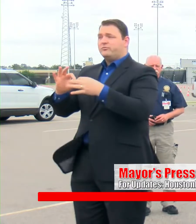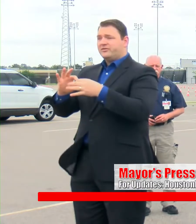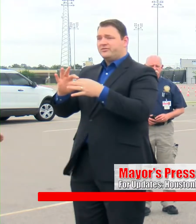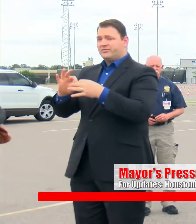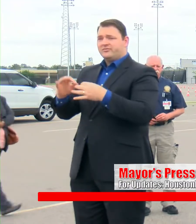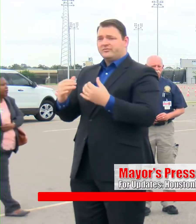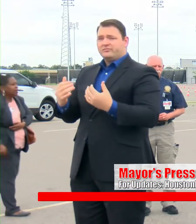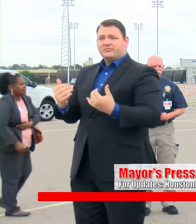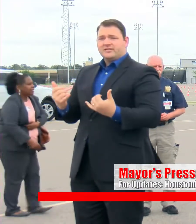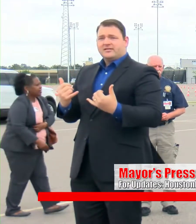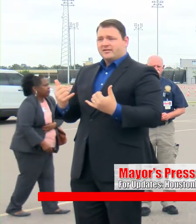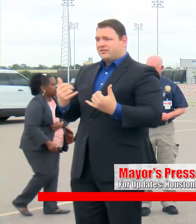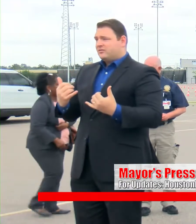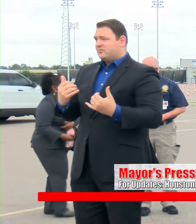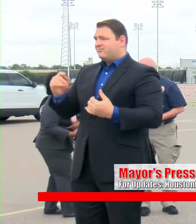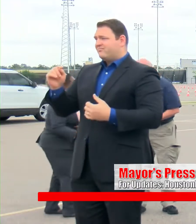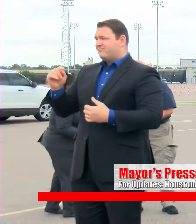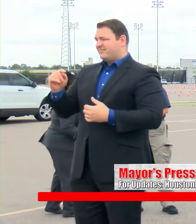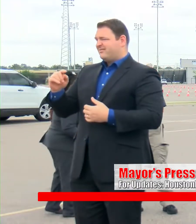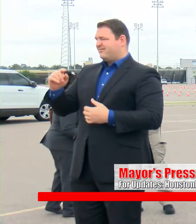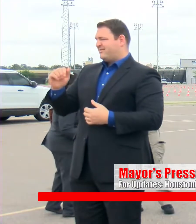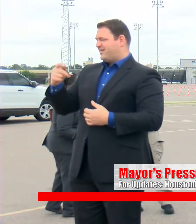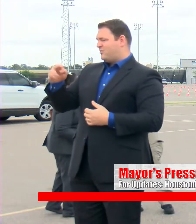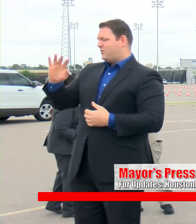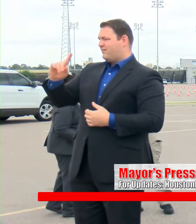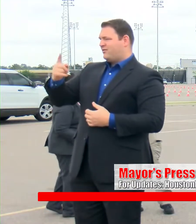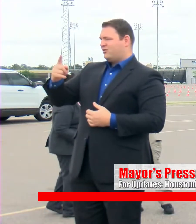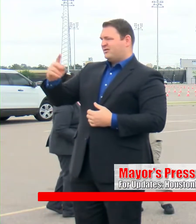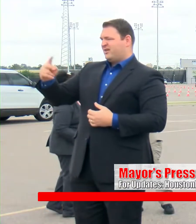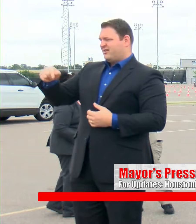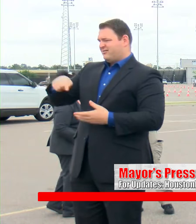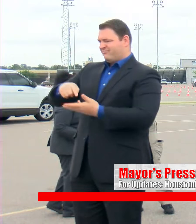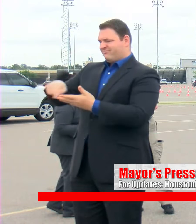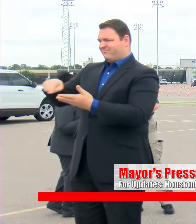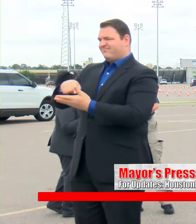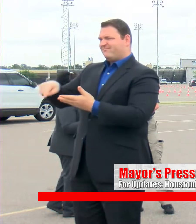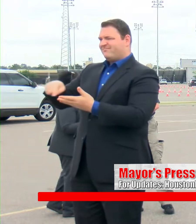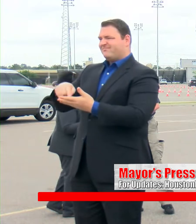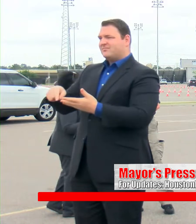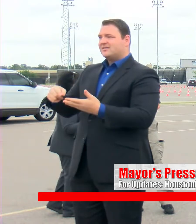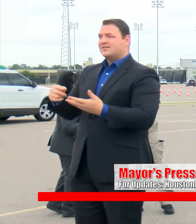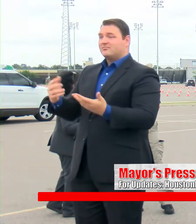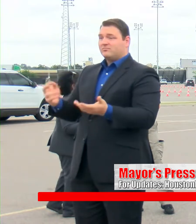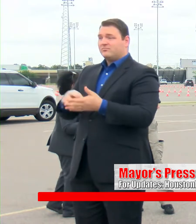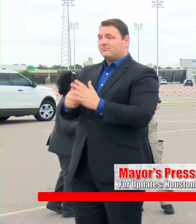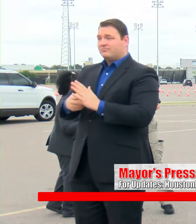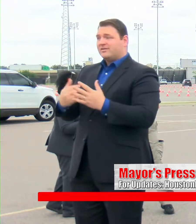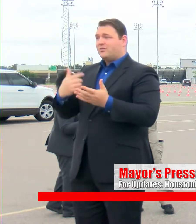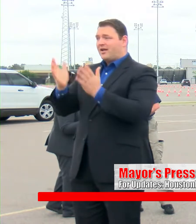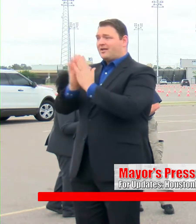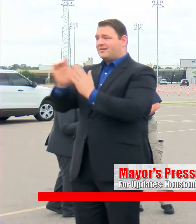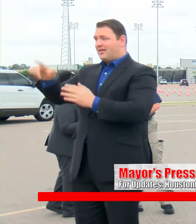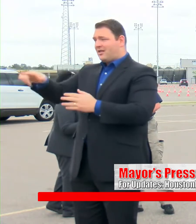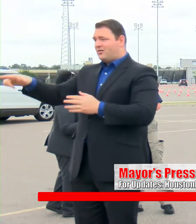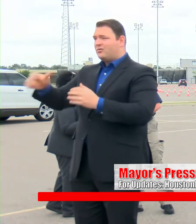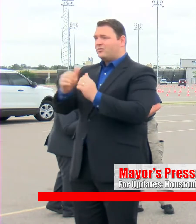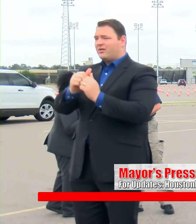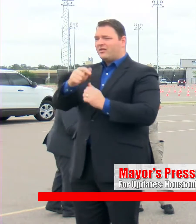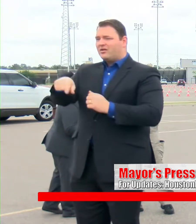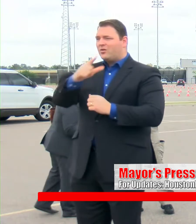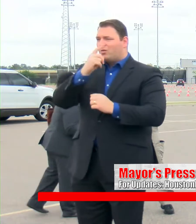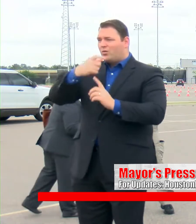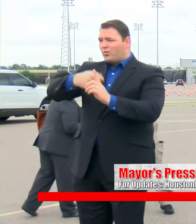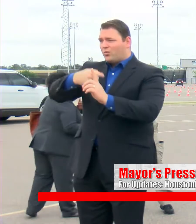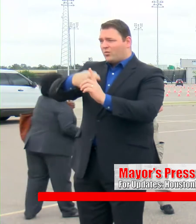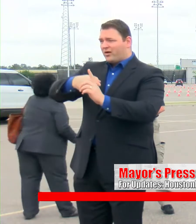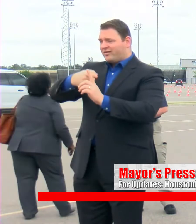week, we're asking landlords and tenants to work together. I do have a good report to make, because Camden Properties, which is one